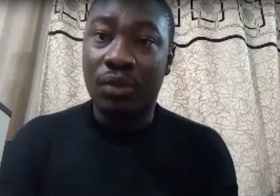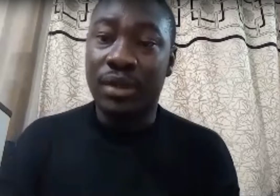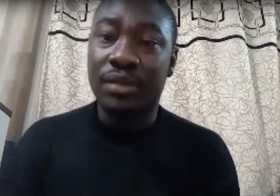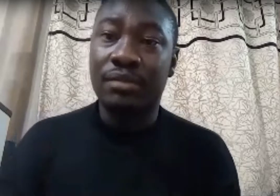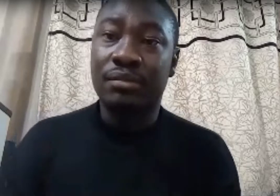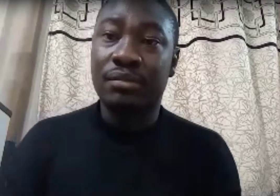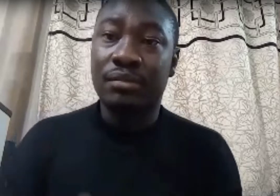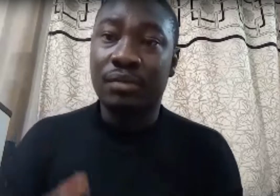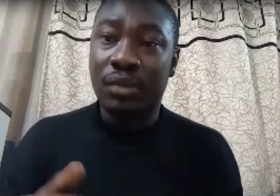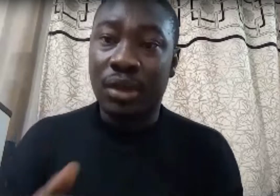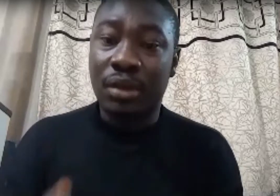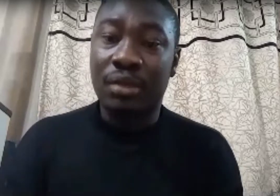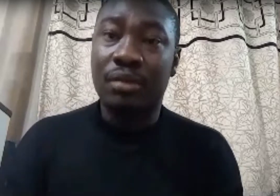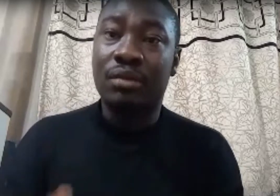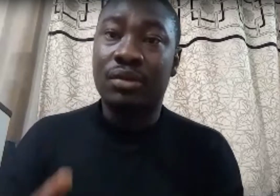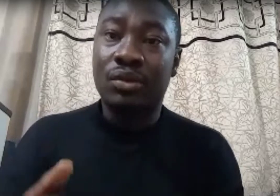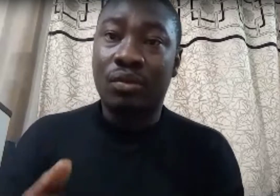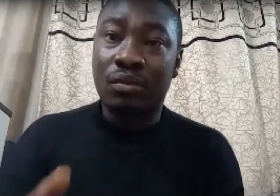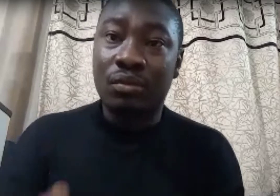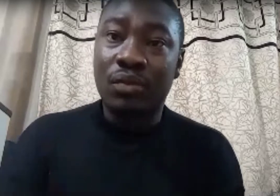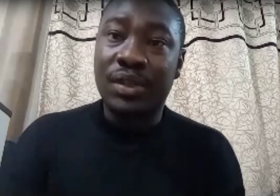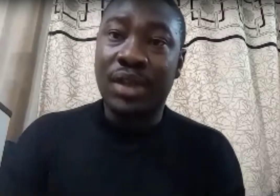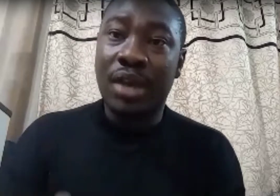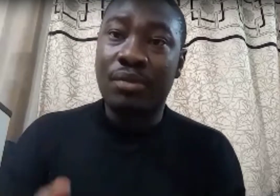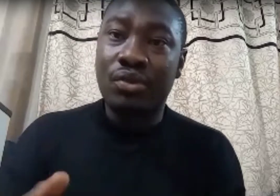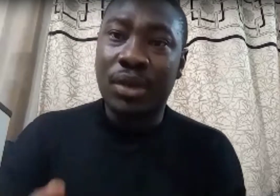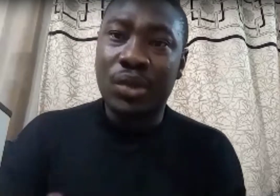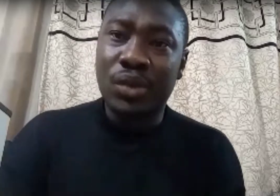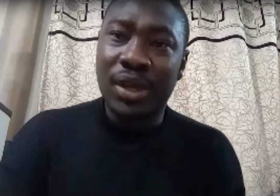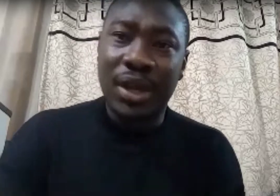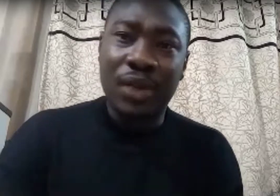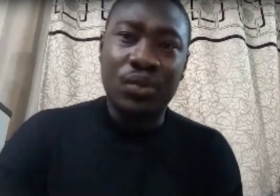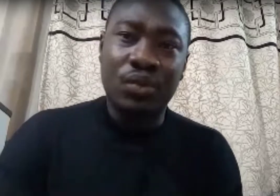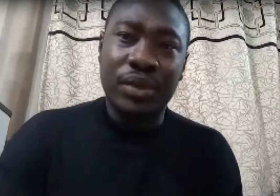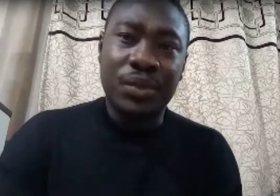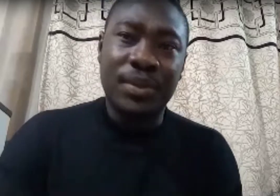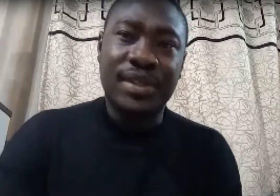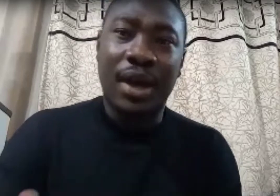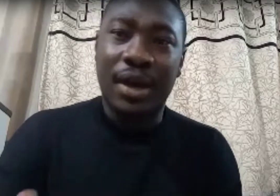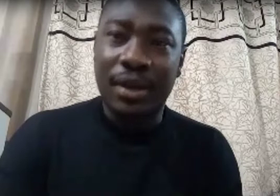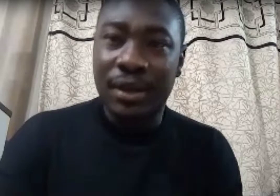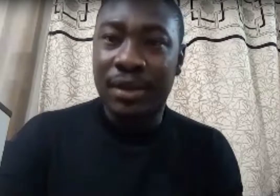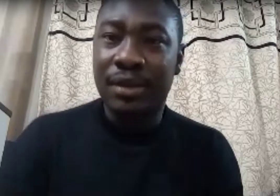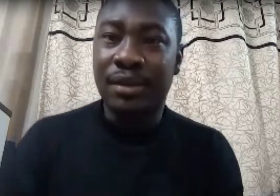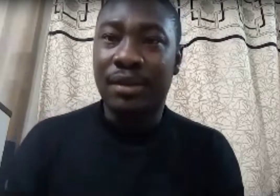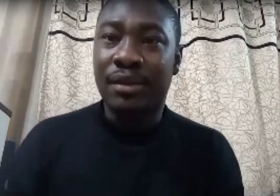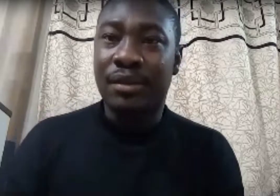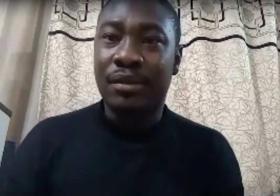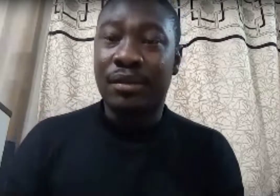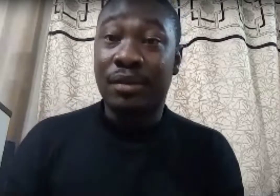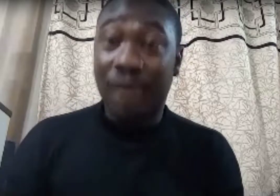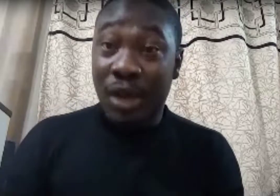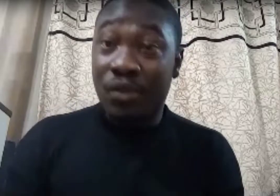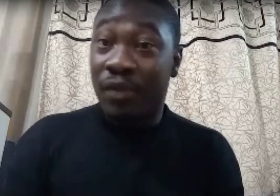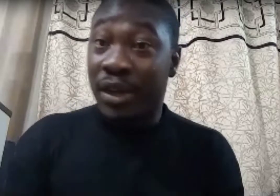style. Now you've learned the foundational basis, just move on. Even if you want to sign 1